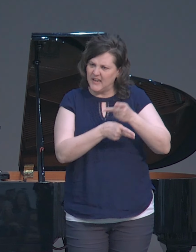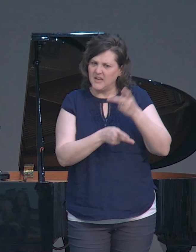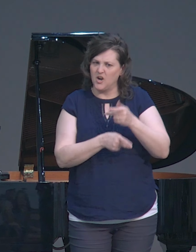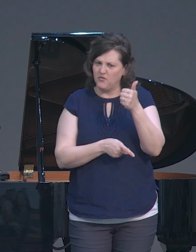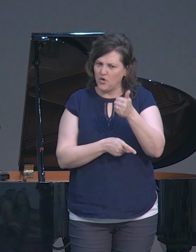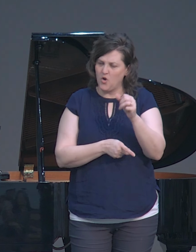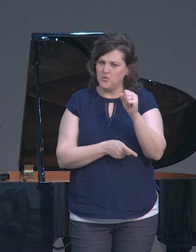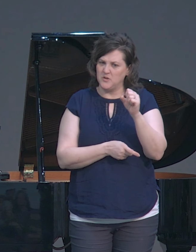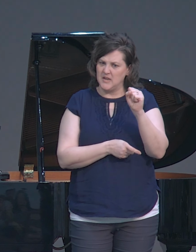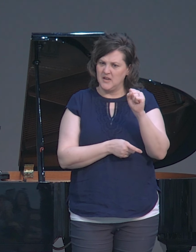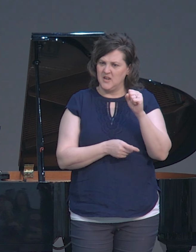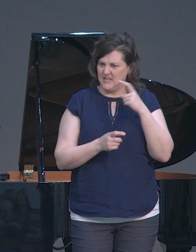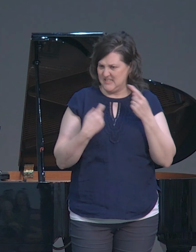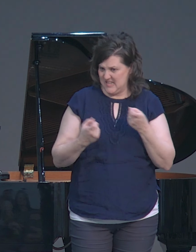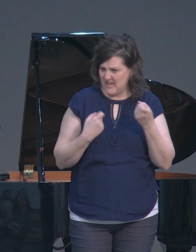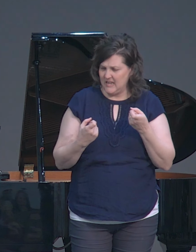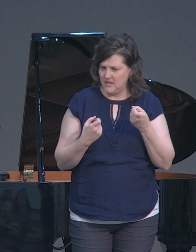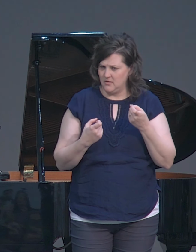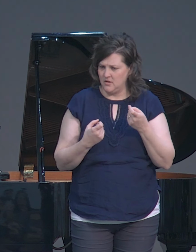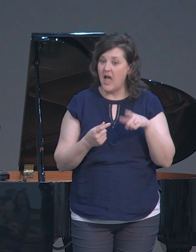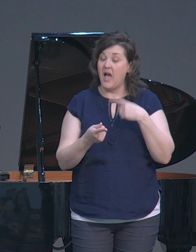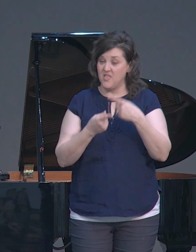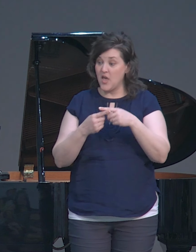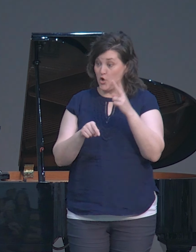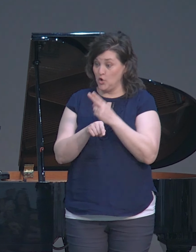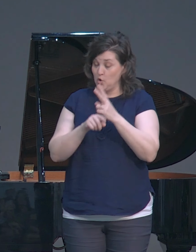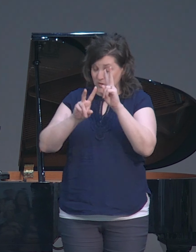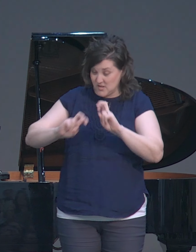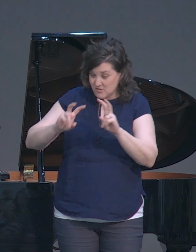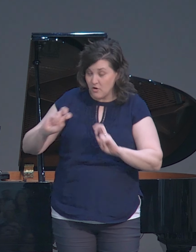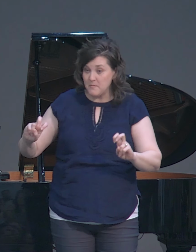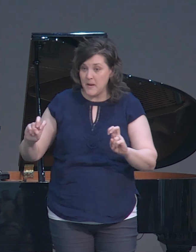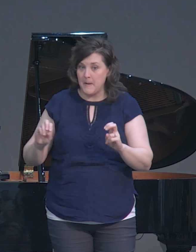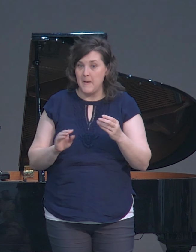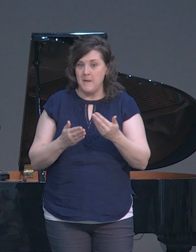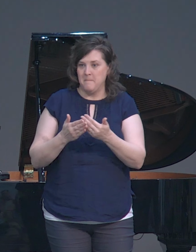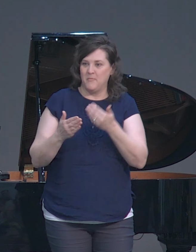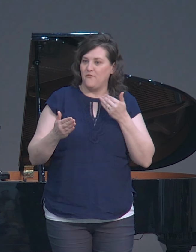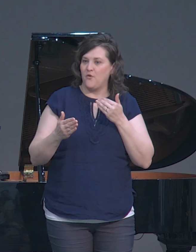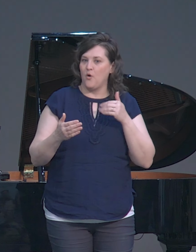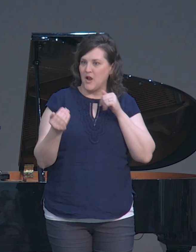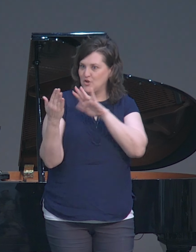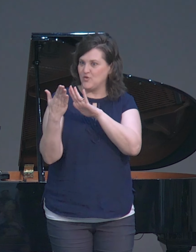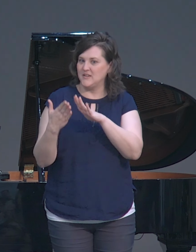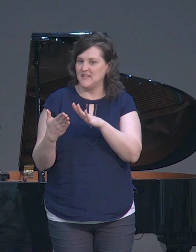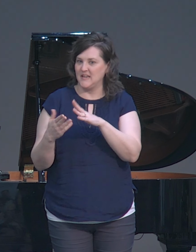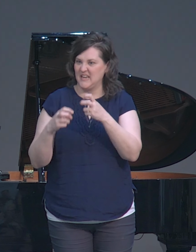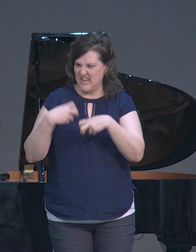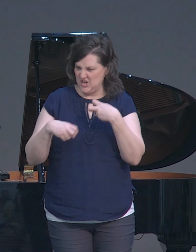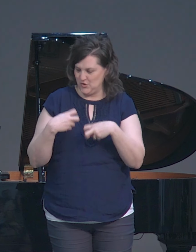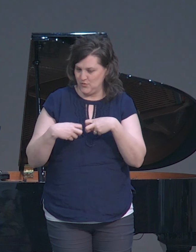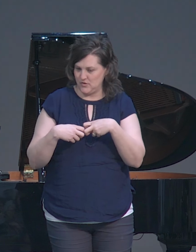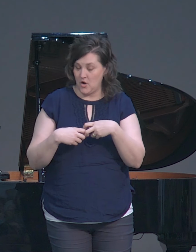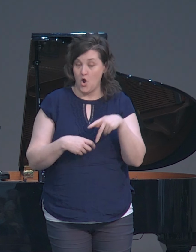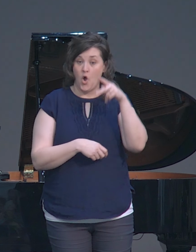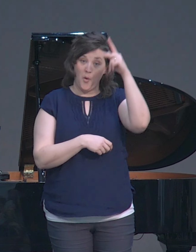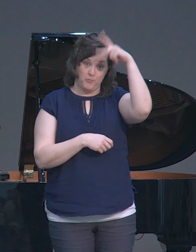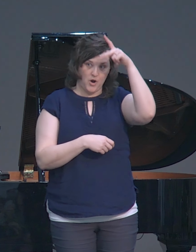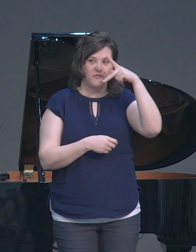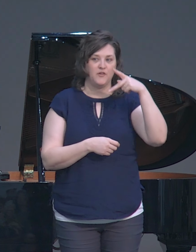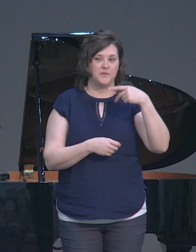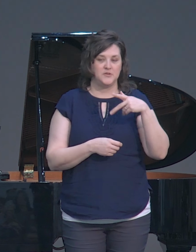be discerning. You have to make an assessment before offering your wisdom and addressing their issues. By the way, Proverbs mentions this. I love this verse. Proverbs